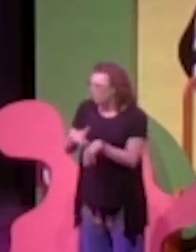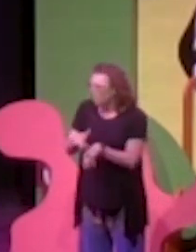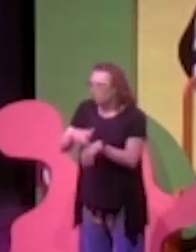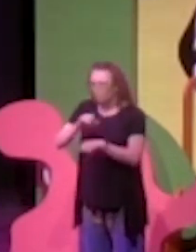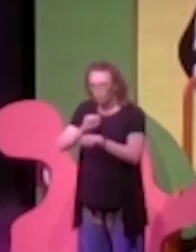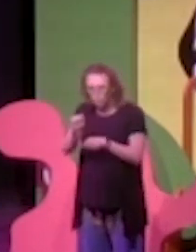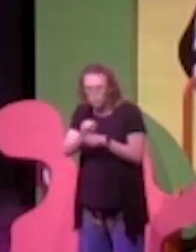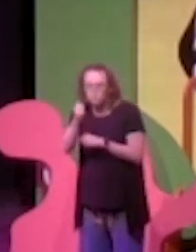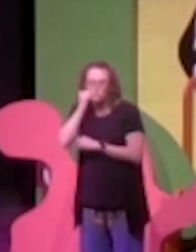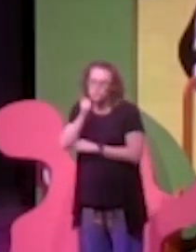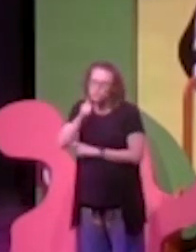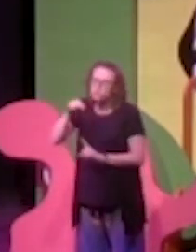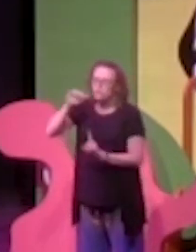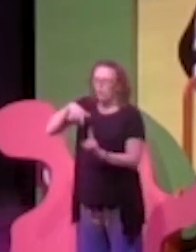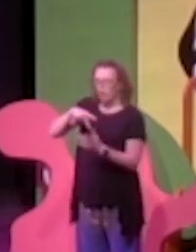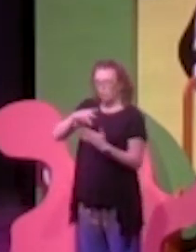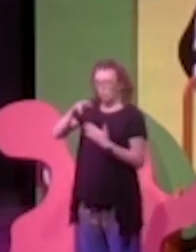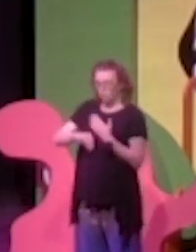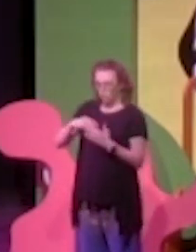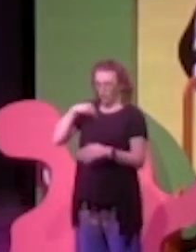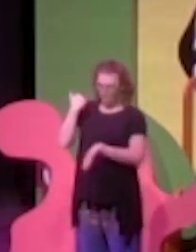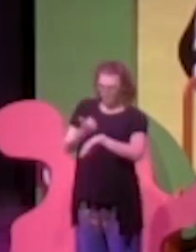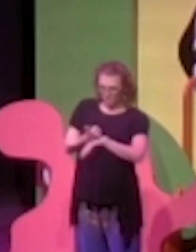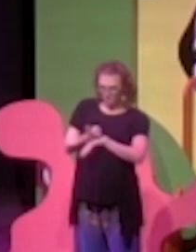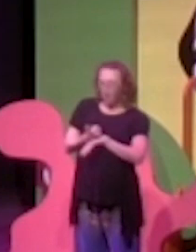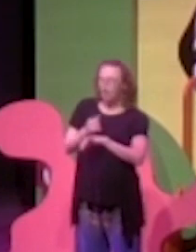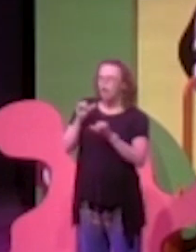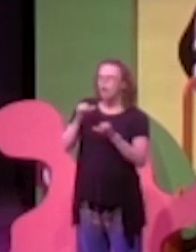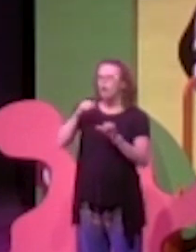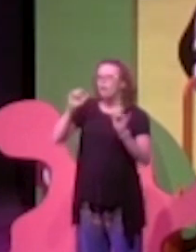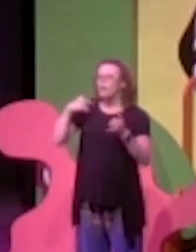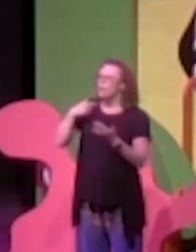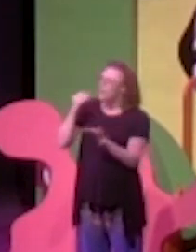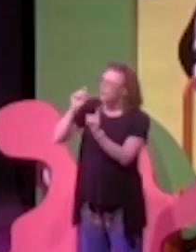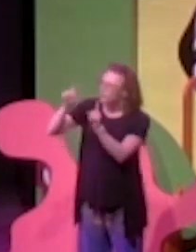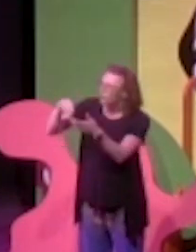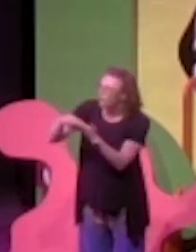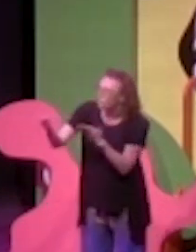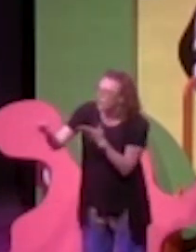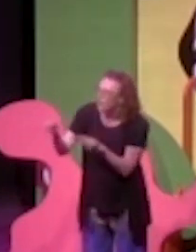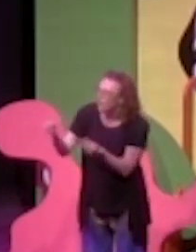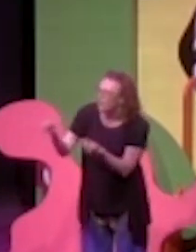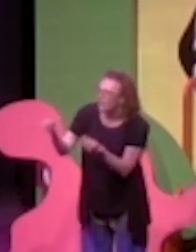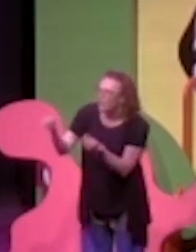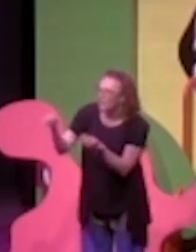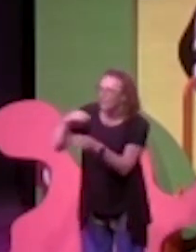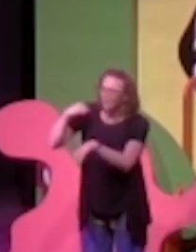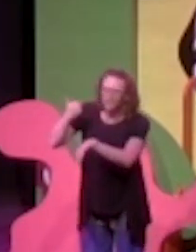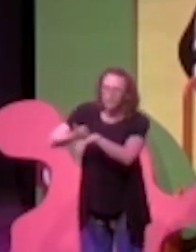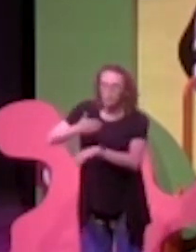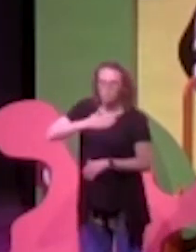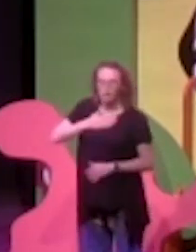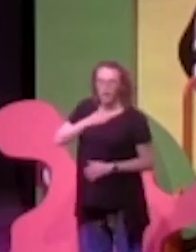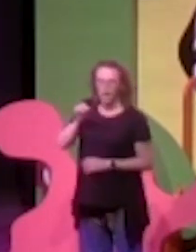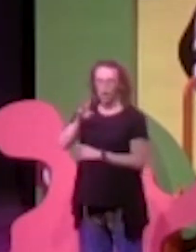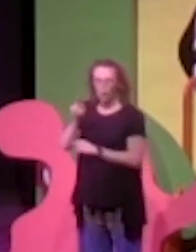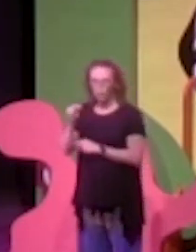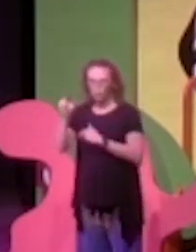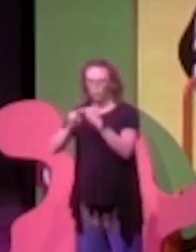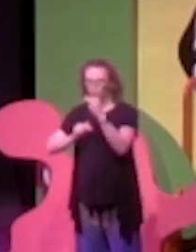opportunity to buy some land, to construct my own theater, to have my